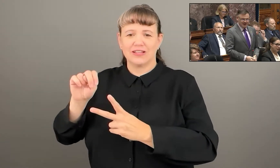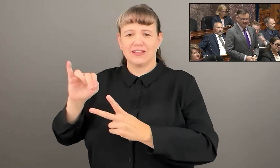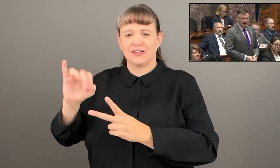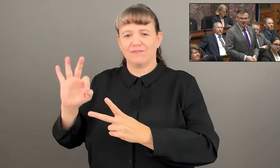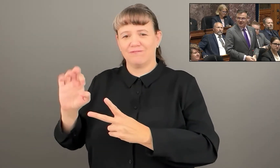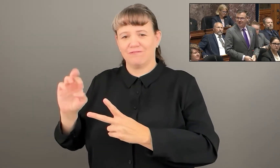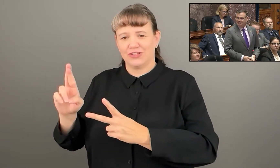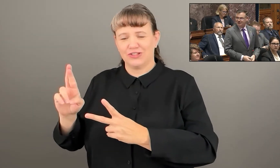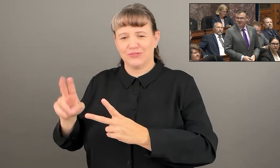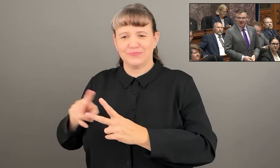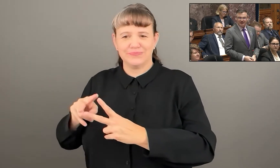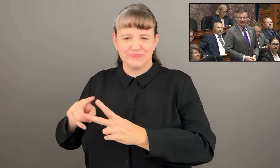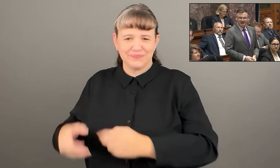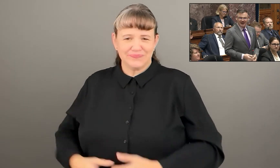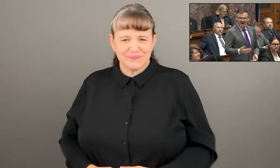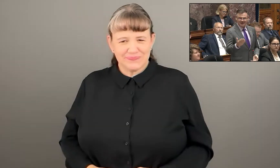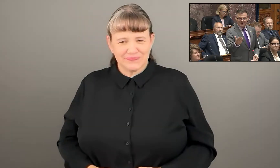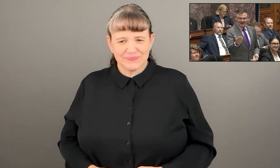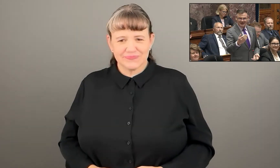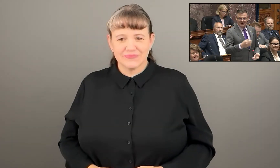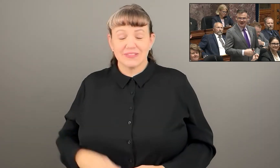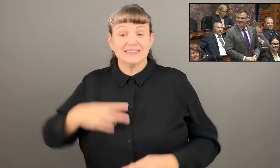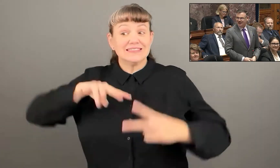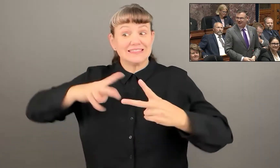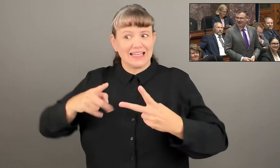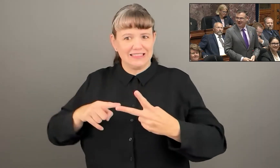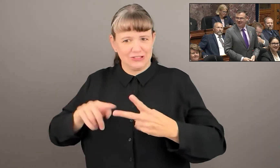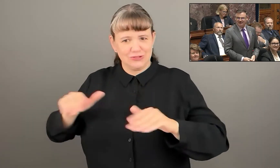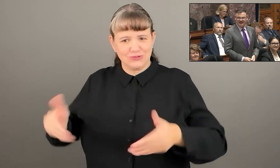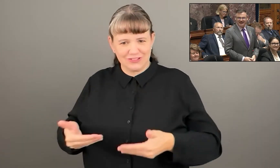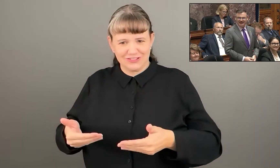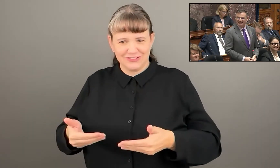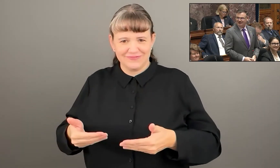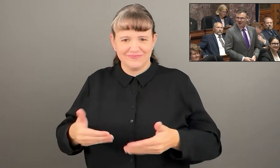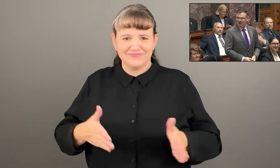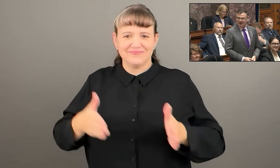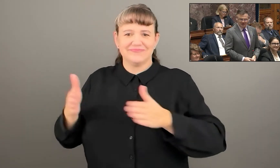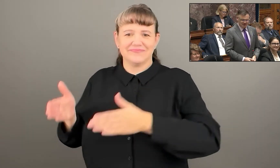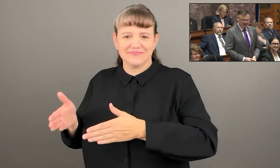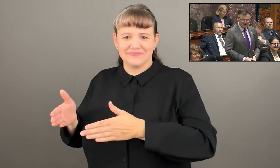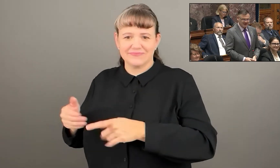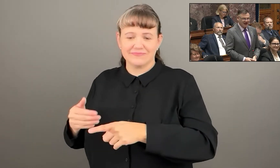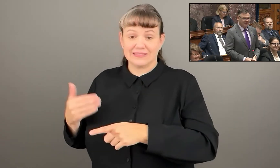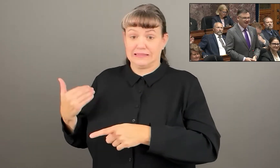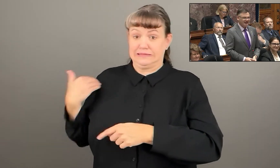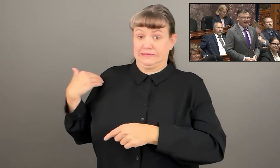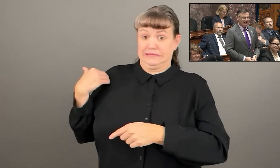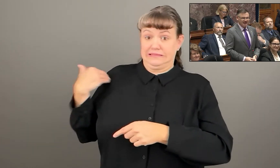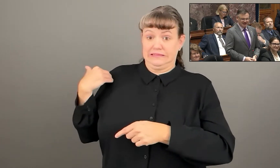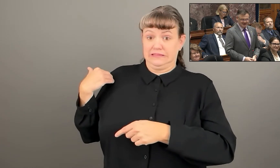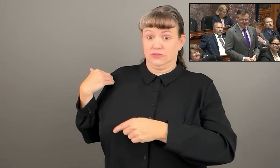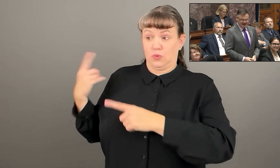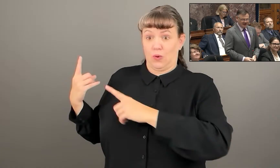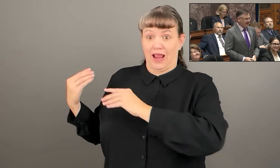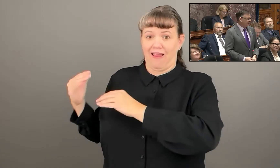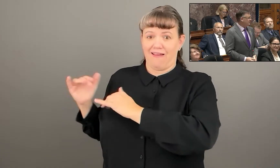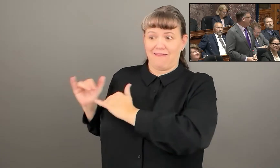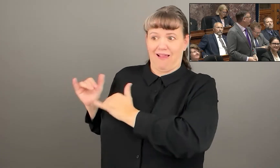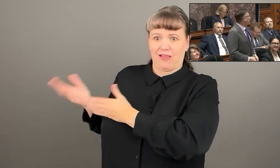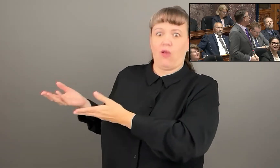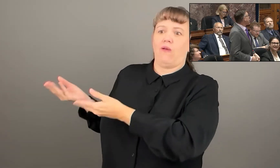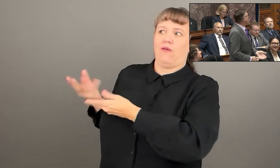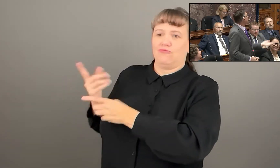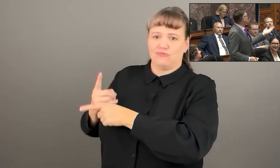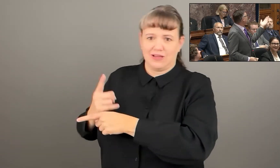My second introduction, Mr. Speaker, at the nudging of a colleague from across the aisle, is I'd like